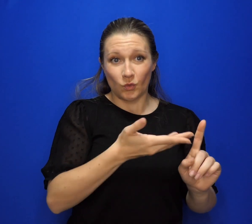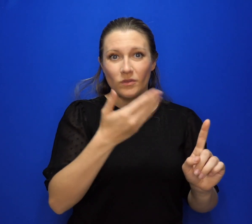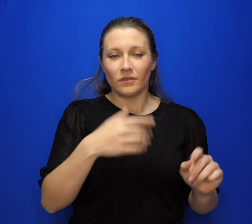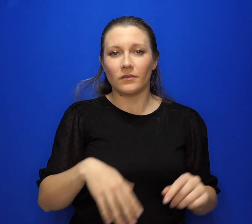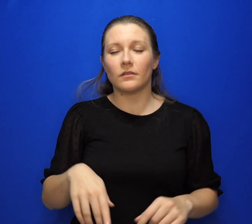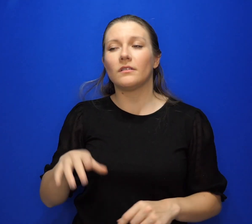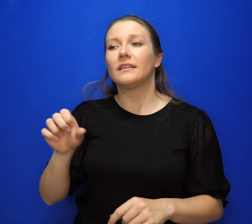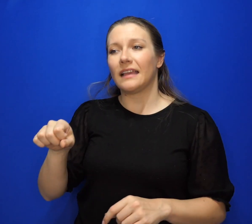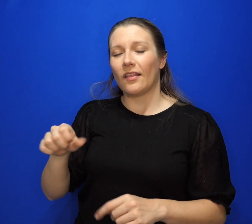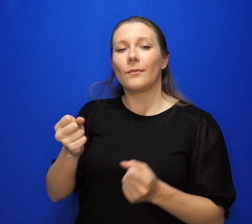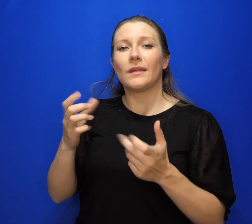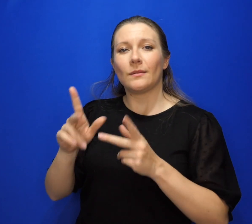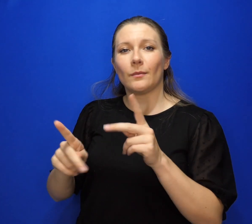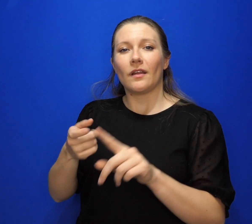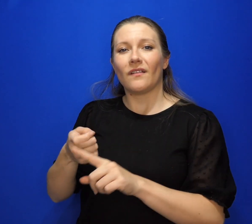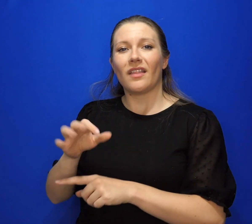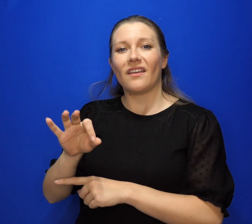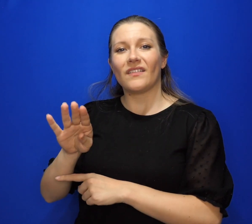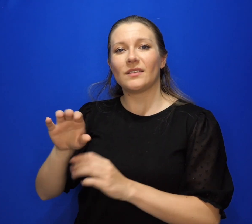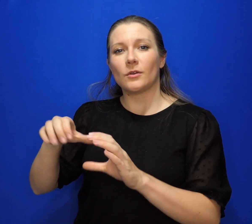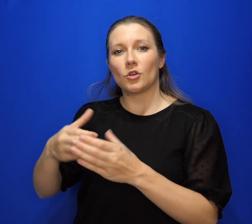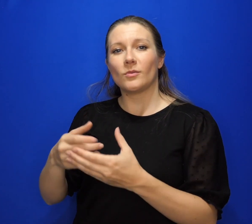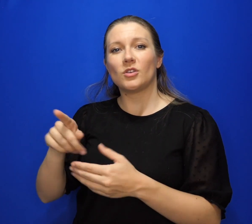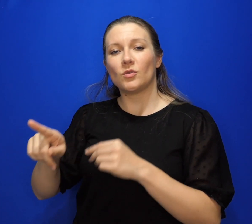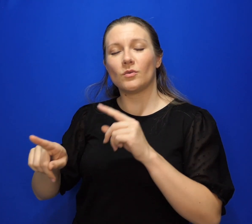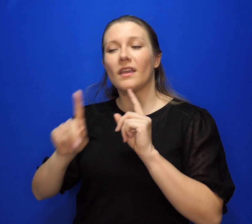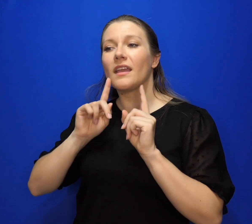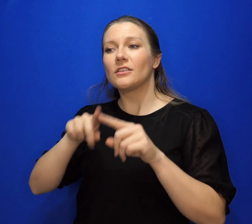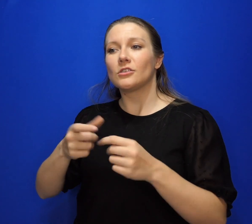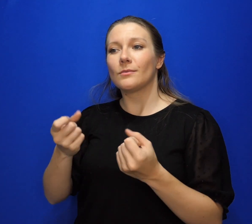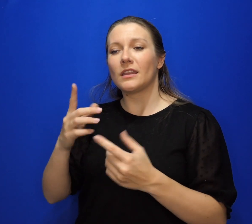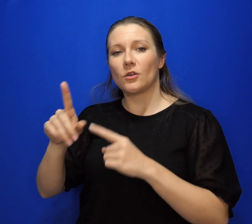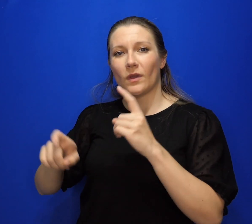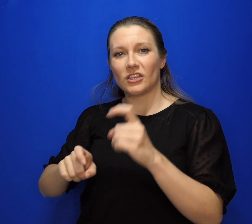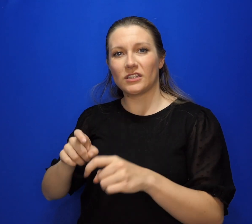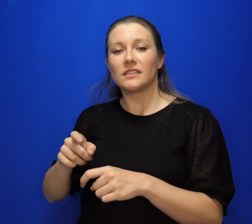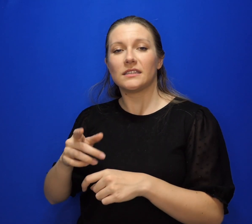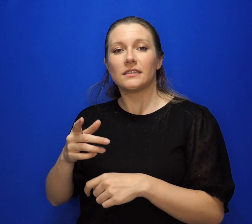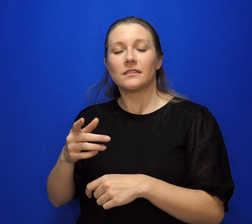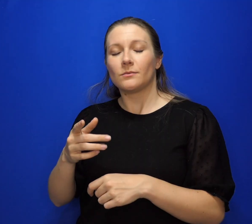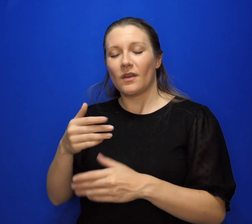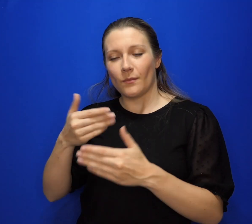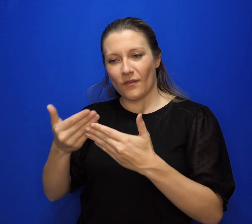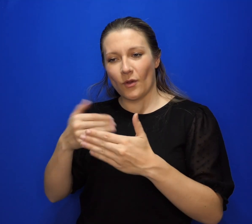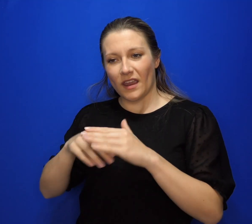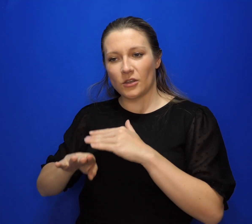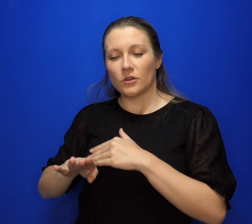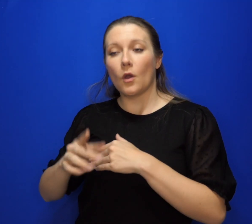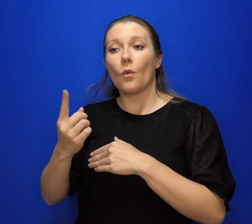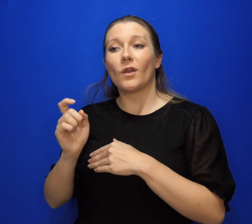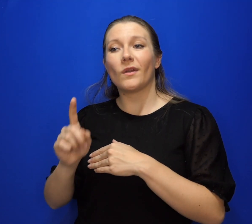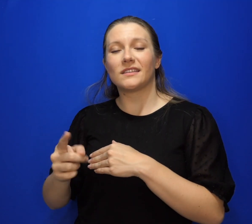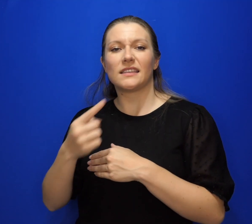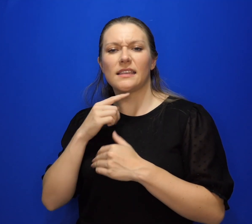you answer these couple of questions. And one of them is, how did you find out about the podcast? And more people than I ever imagined say from